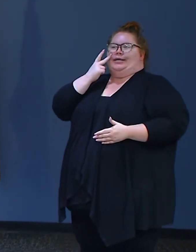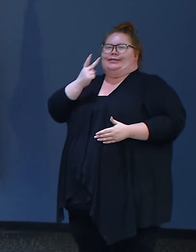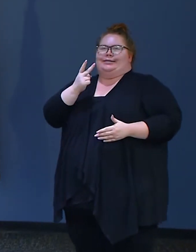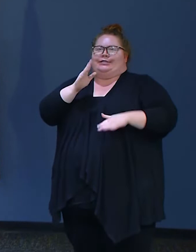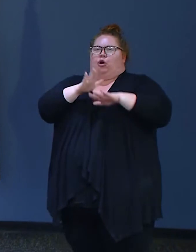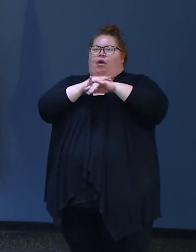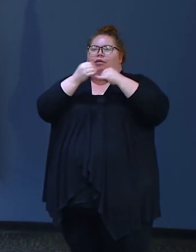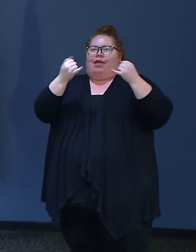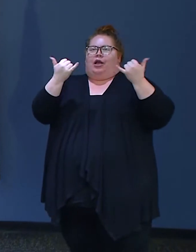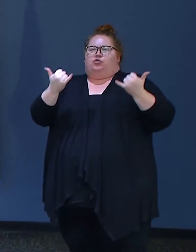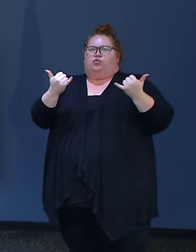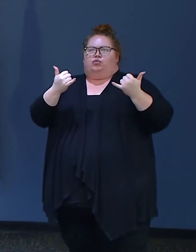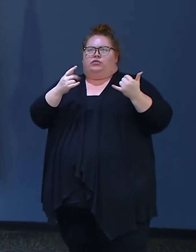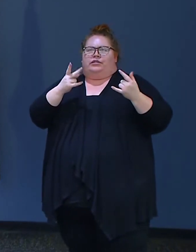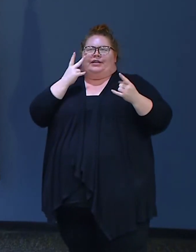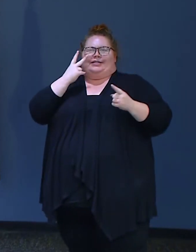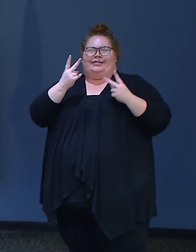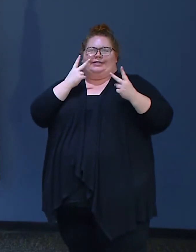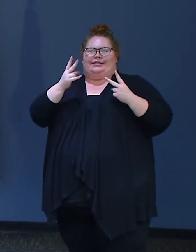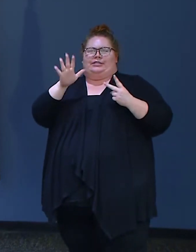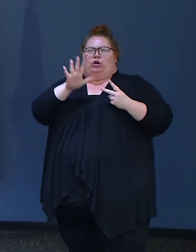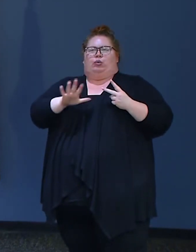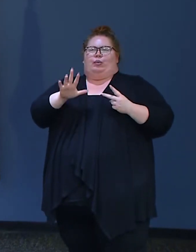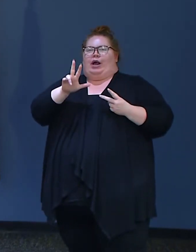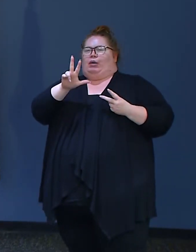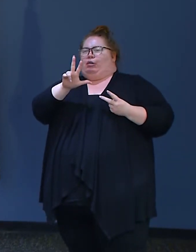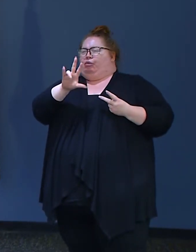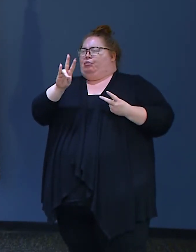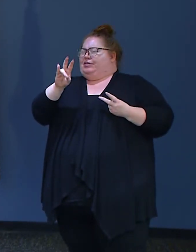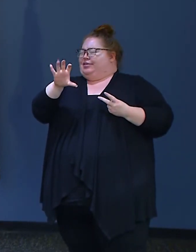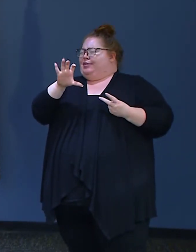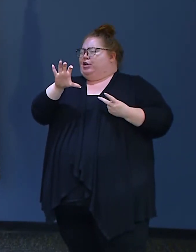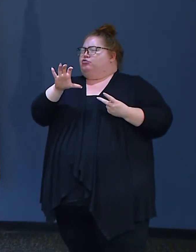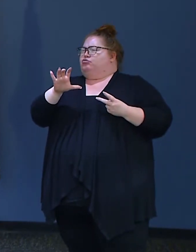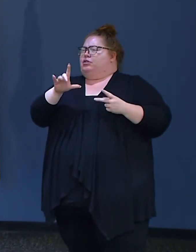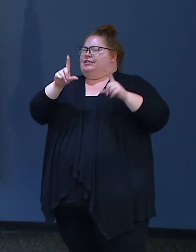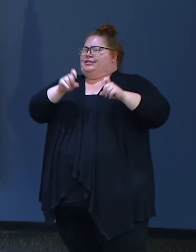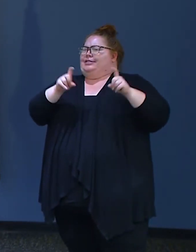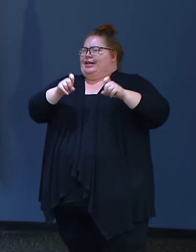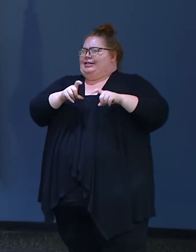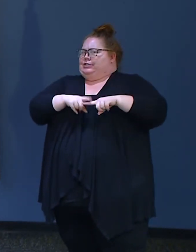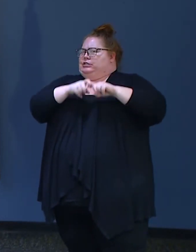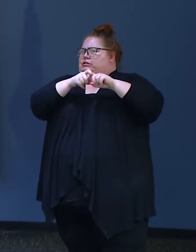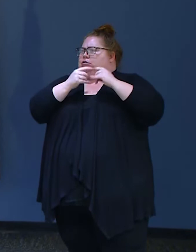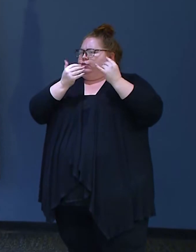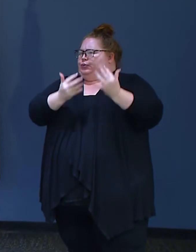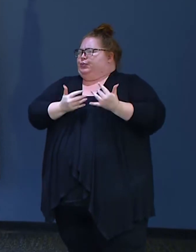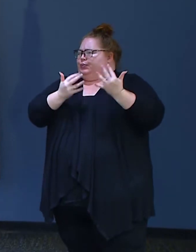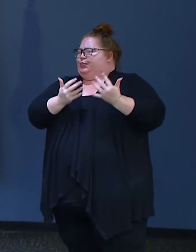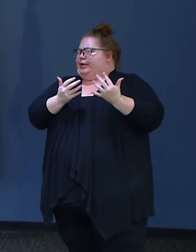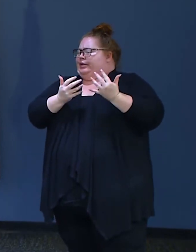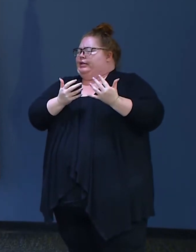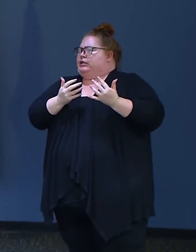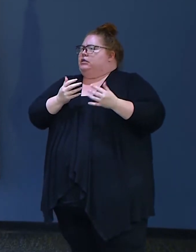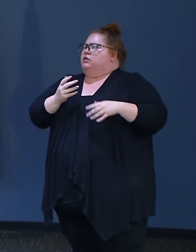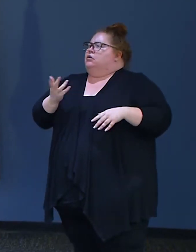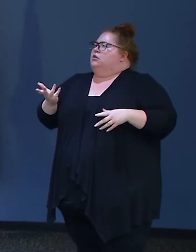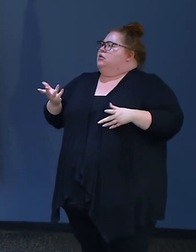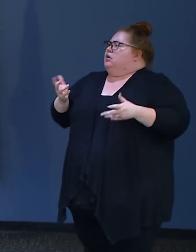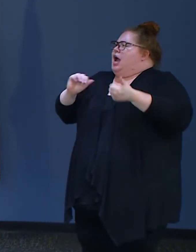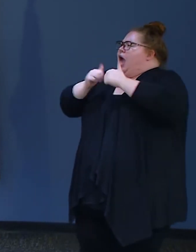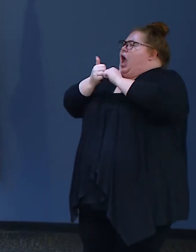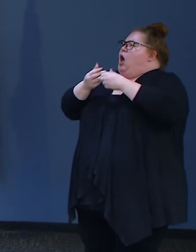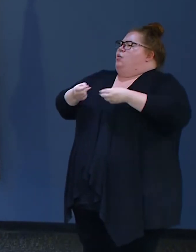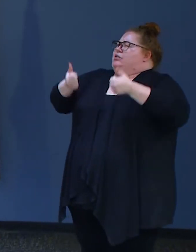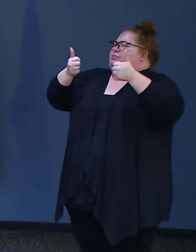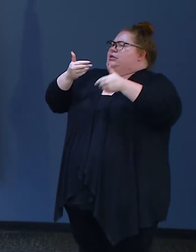about 3,700 test results still pending, another 400 on top of that. Is there any way to speed up that